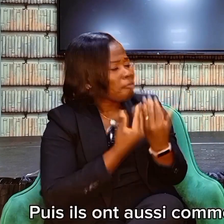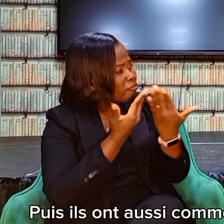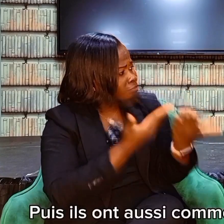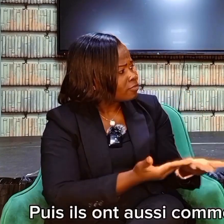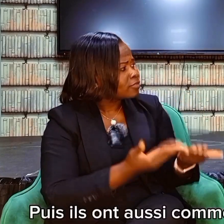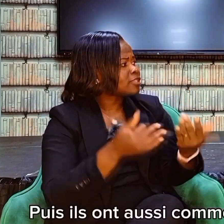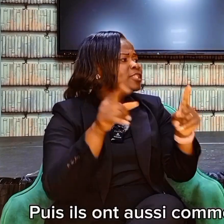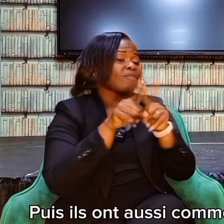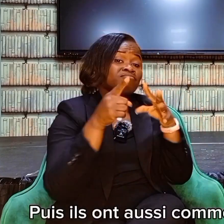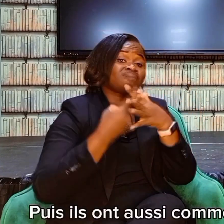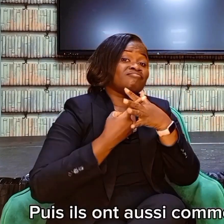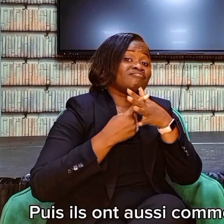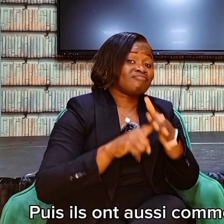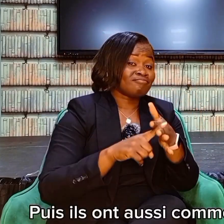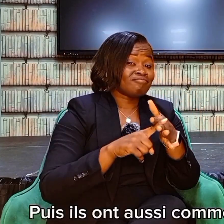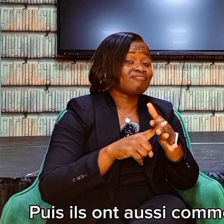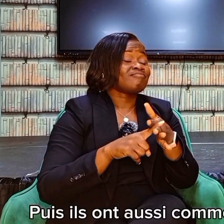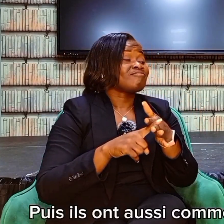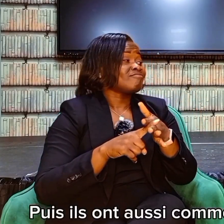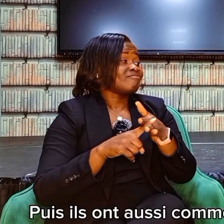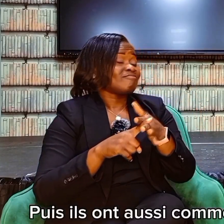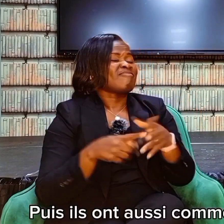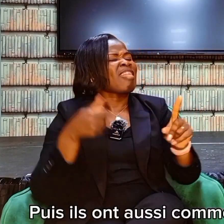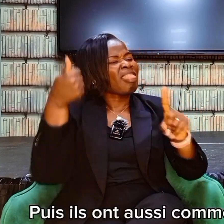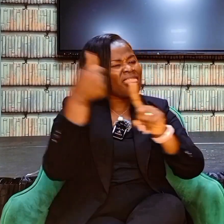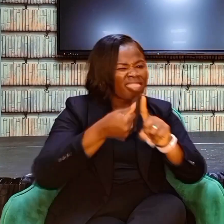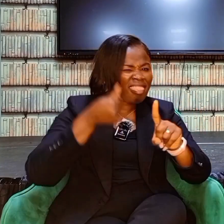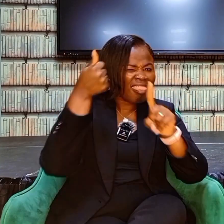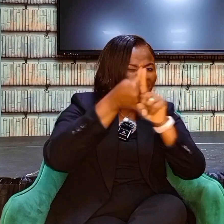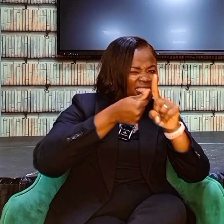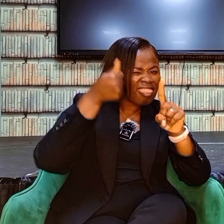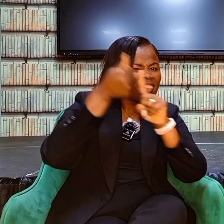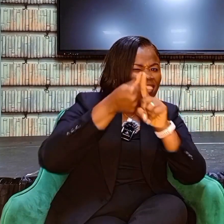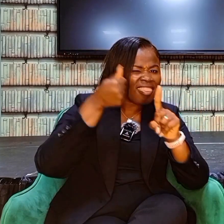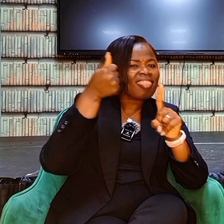Then they also started serious advocacy.